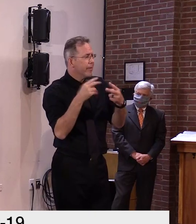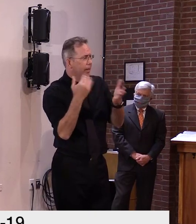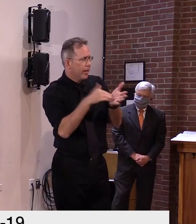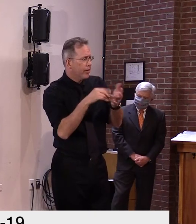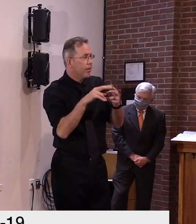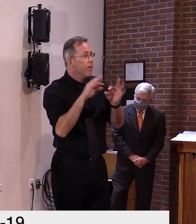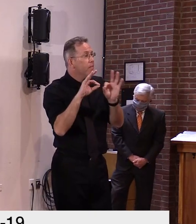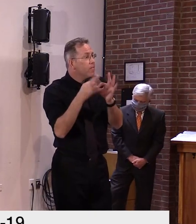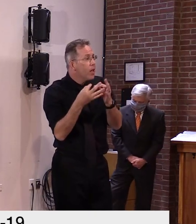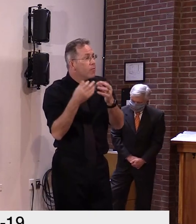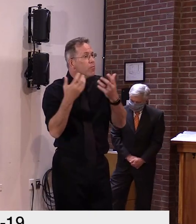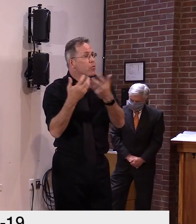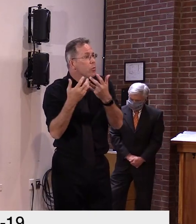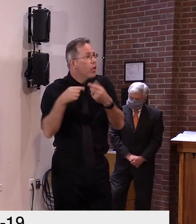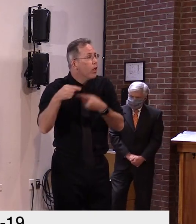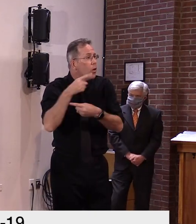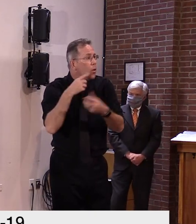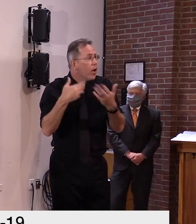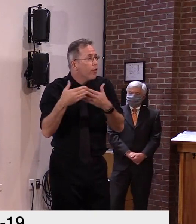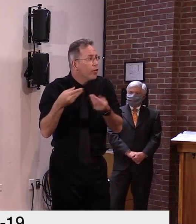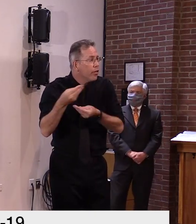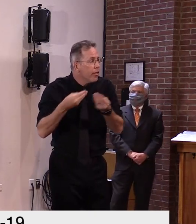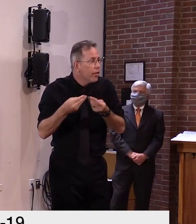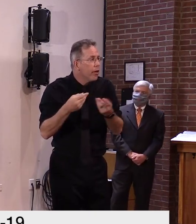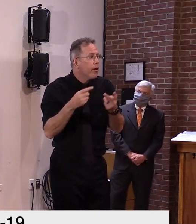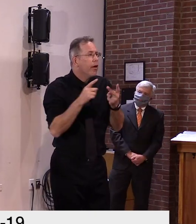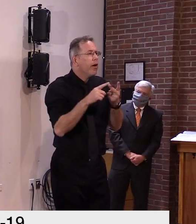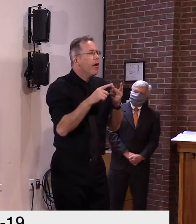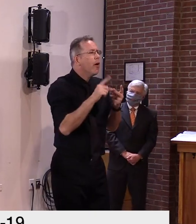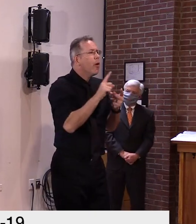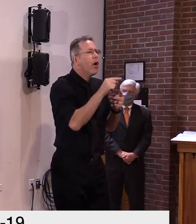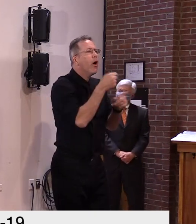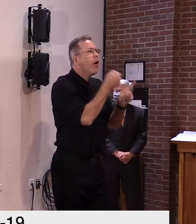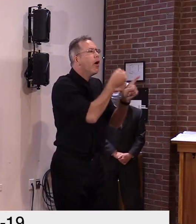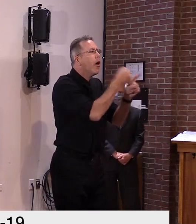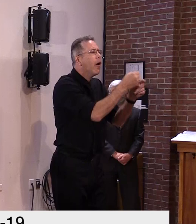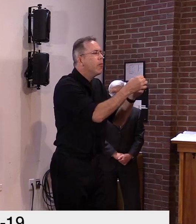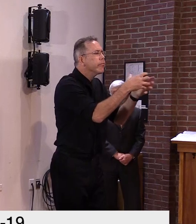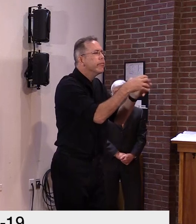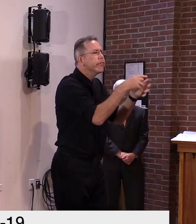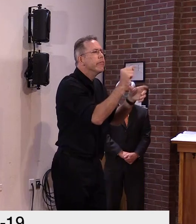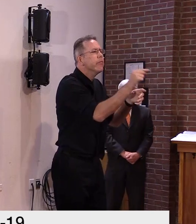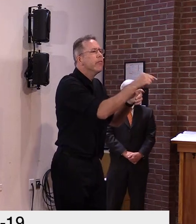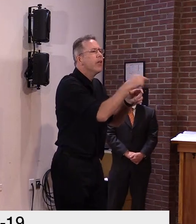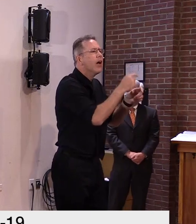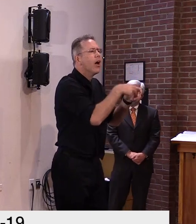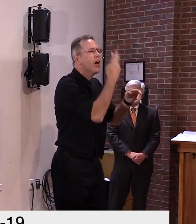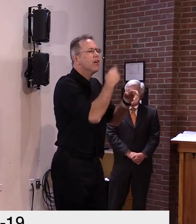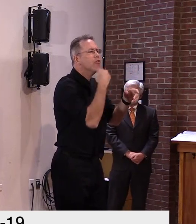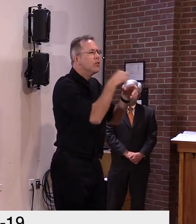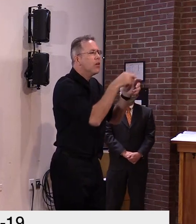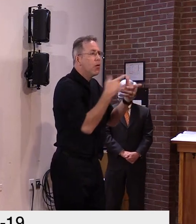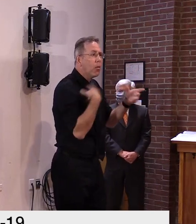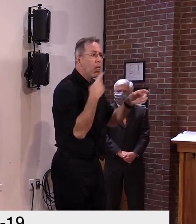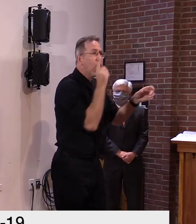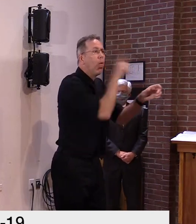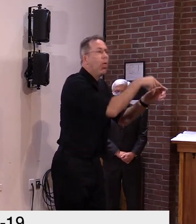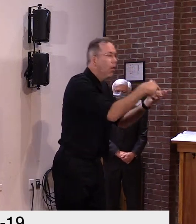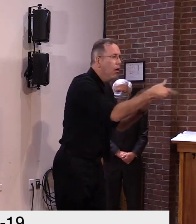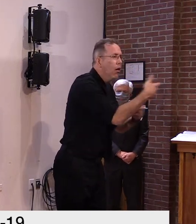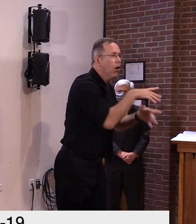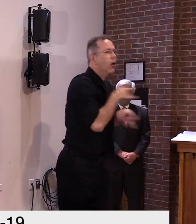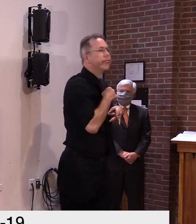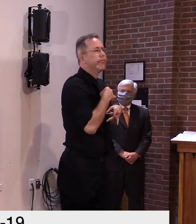clusters or situations in various kinds of work sites or long-term care facilities, what have you. But when we